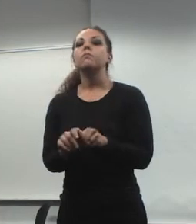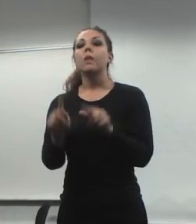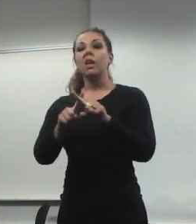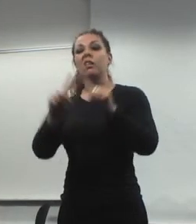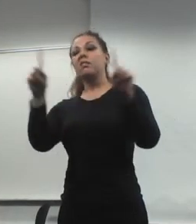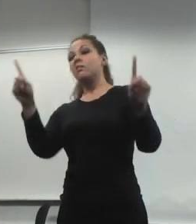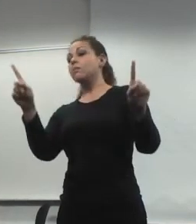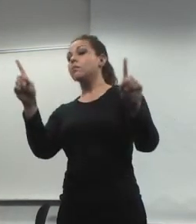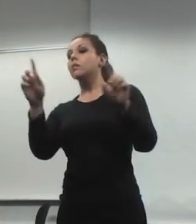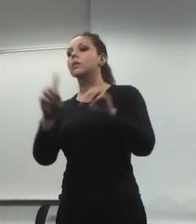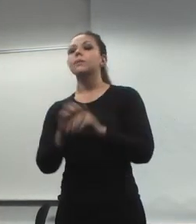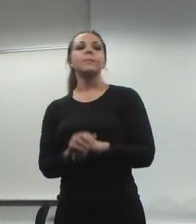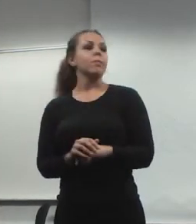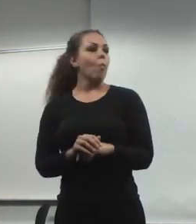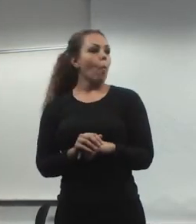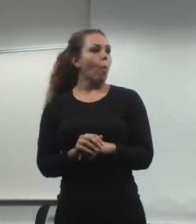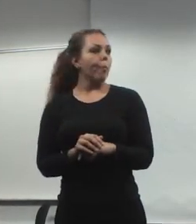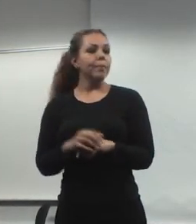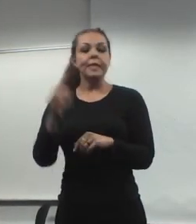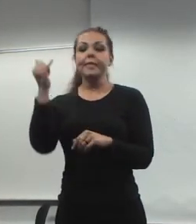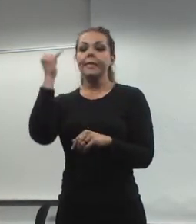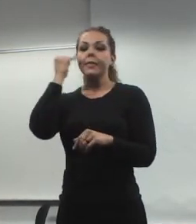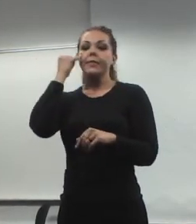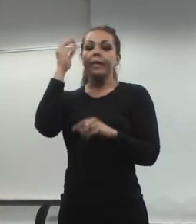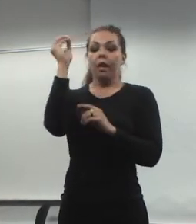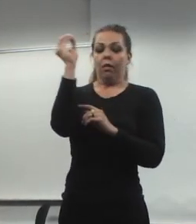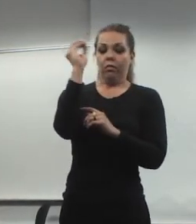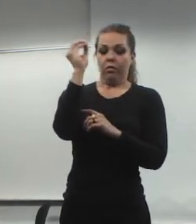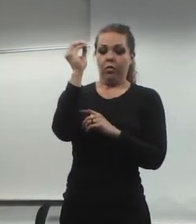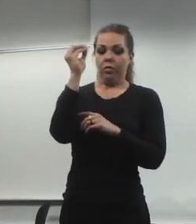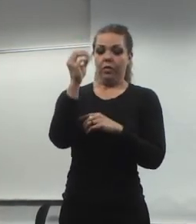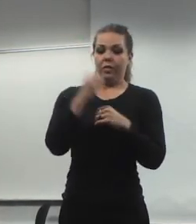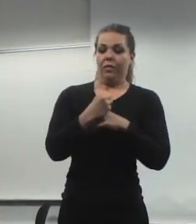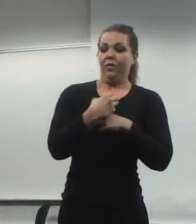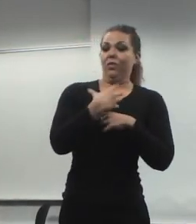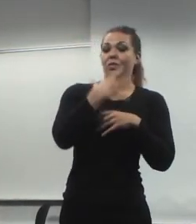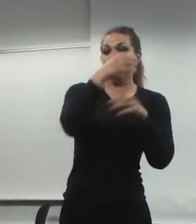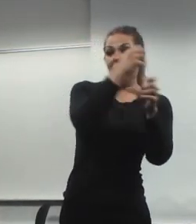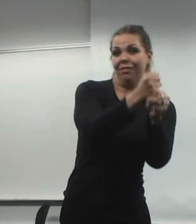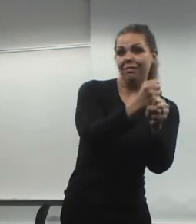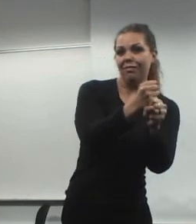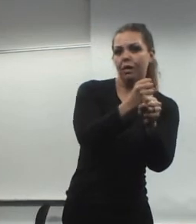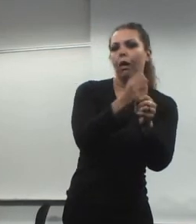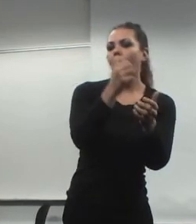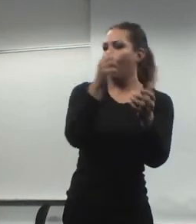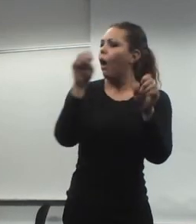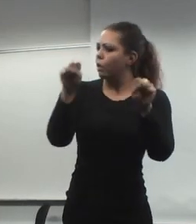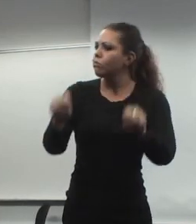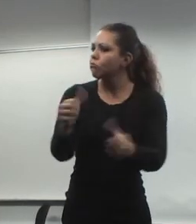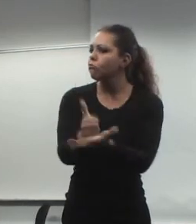the hormone truly influences trust, a dose of it might be good for all of us when it comes to our feelings about today's